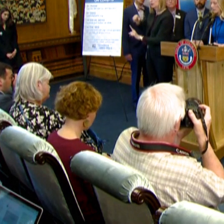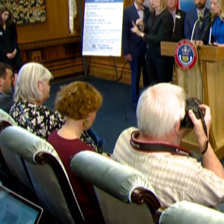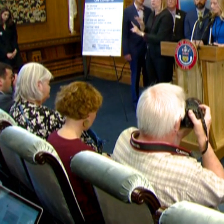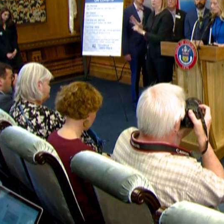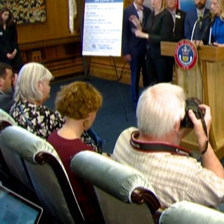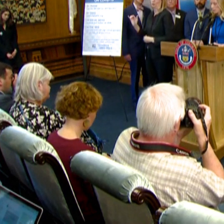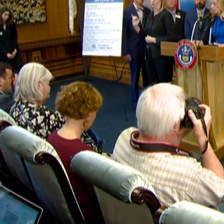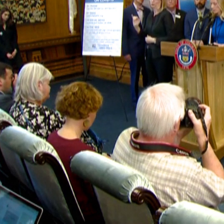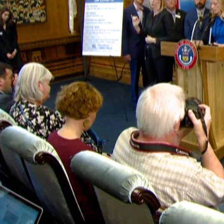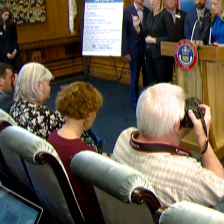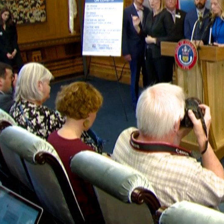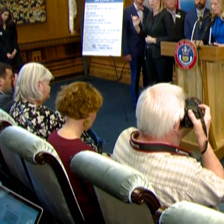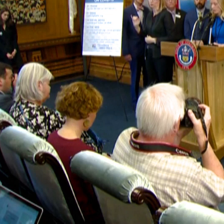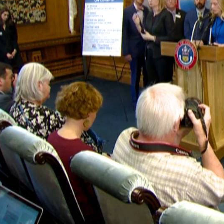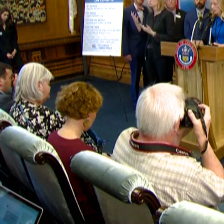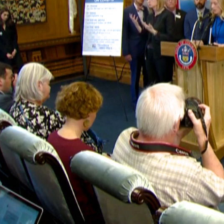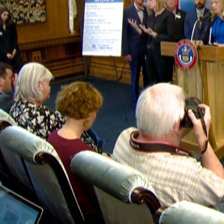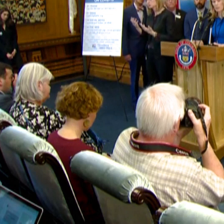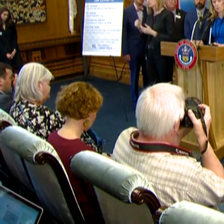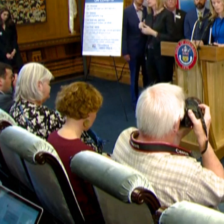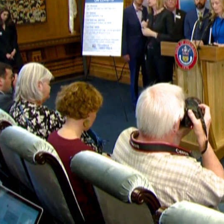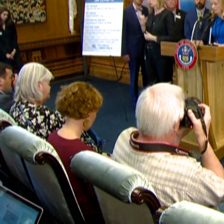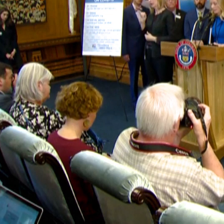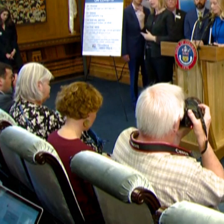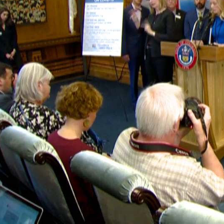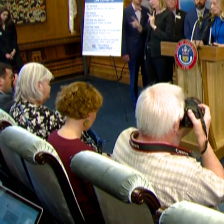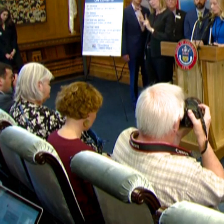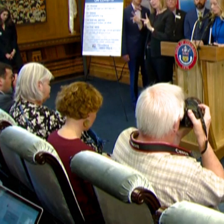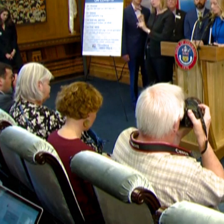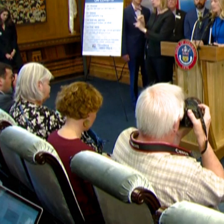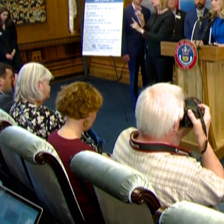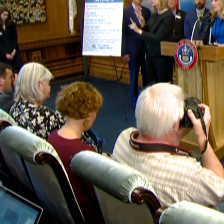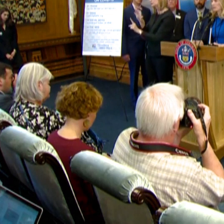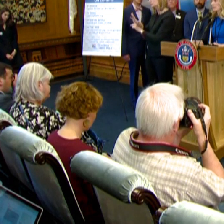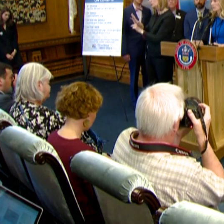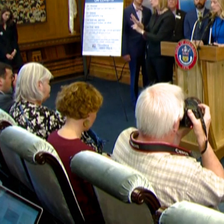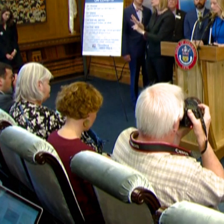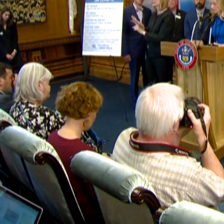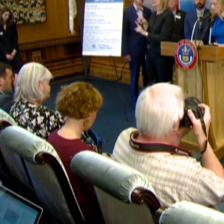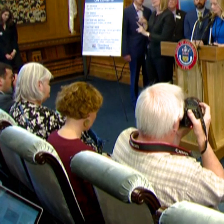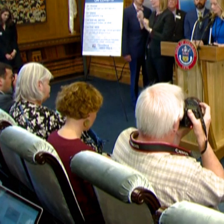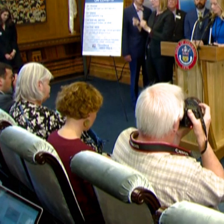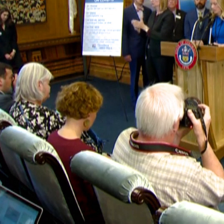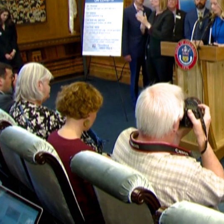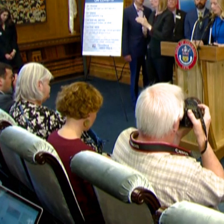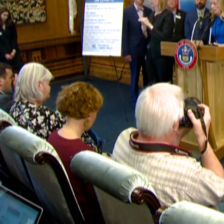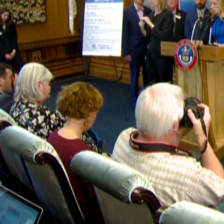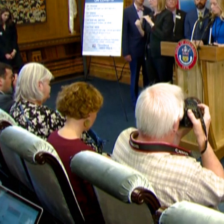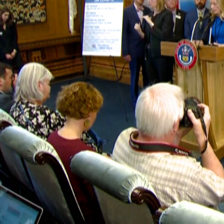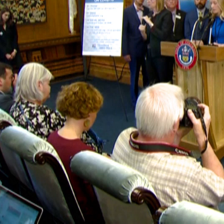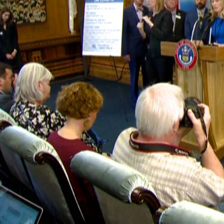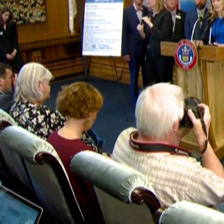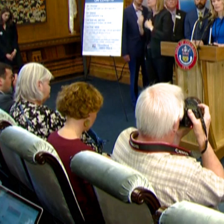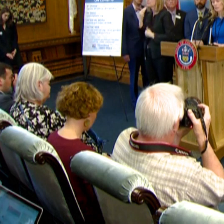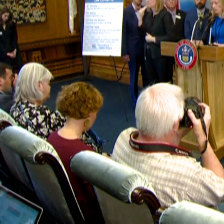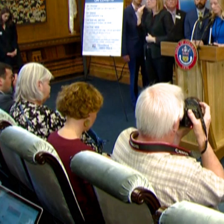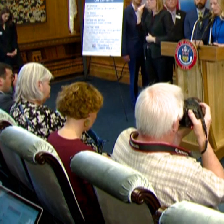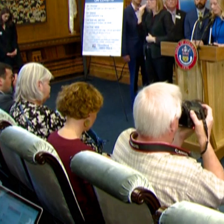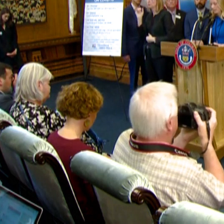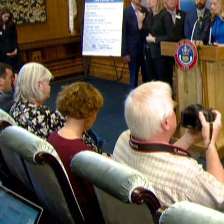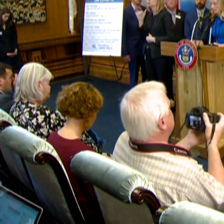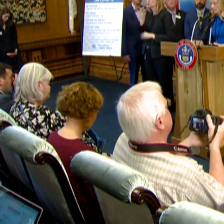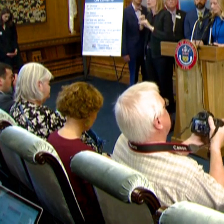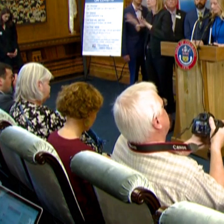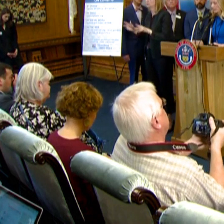Based on their level of exposure, some of those people may be quarantined and monitored for the development of symptoms. Our goal after getting a